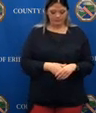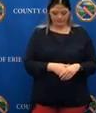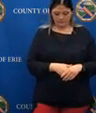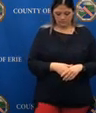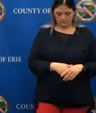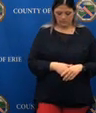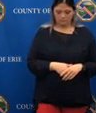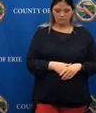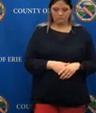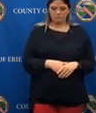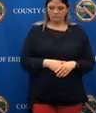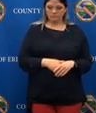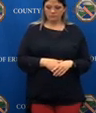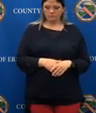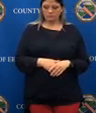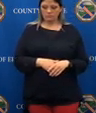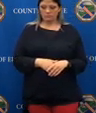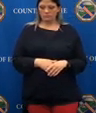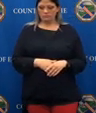Okay.